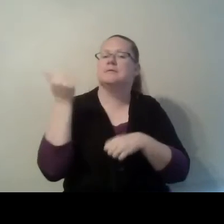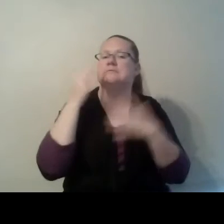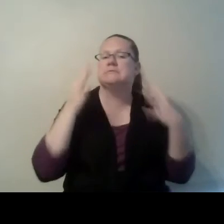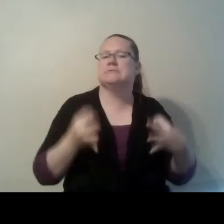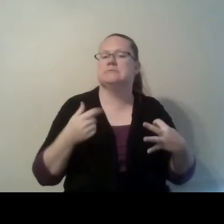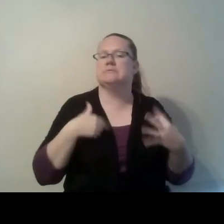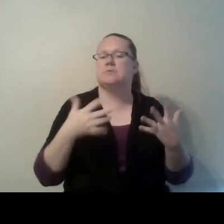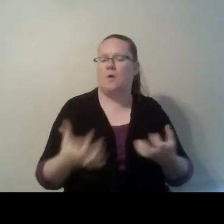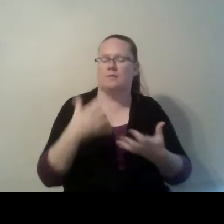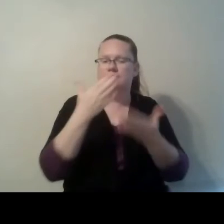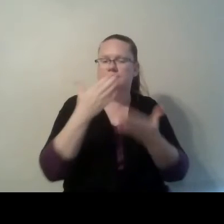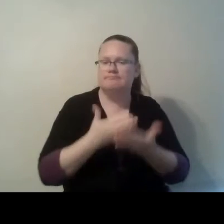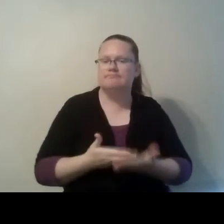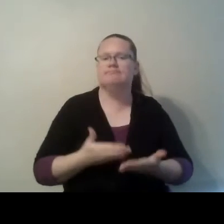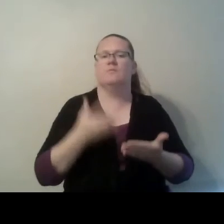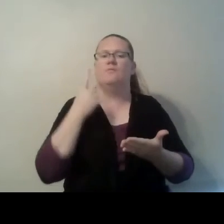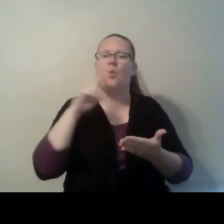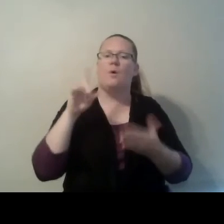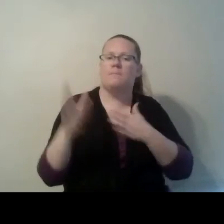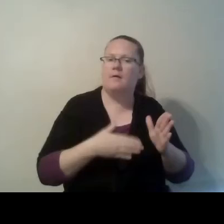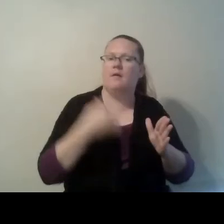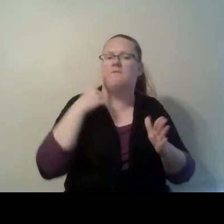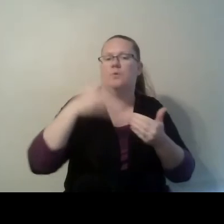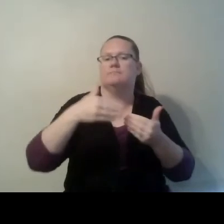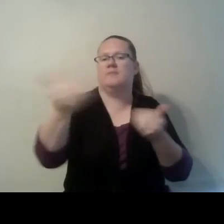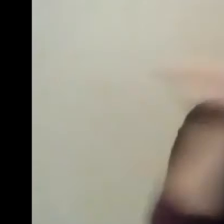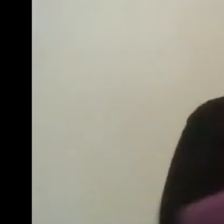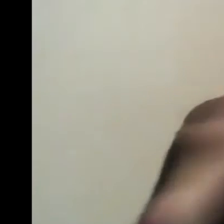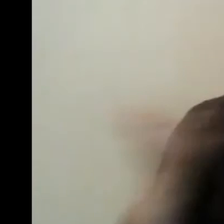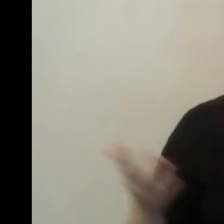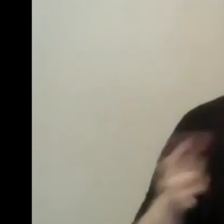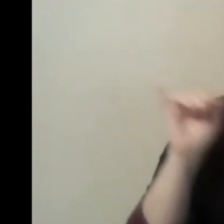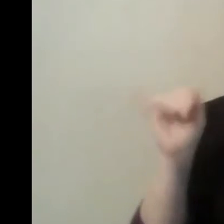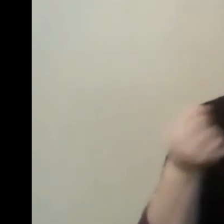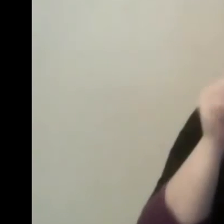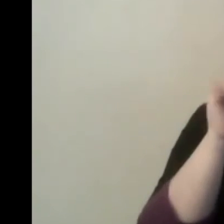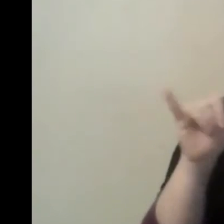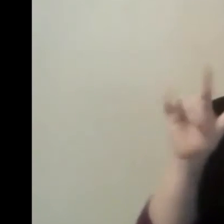only about planning, but then about resources and things like that. Jay, what's your question?